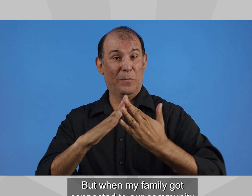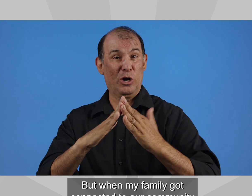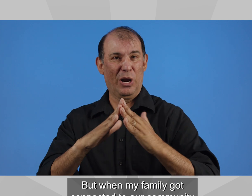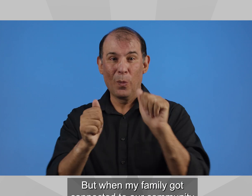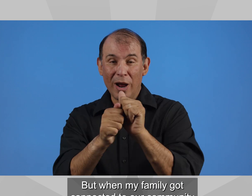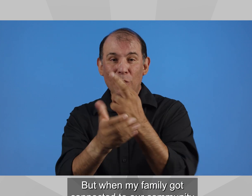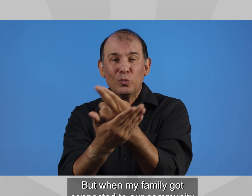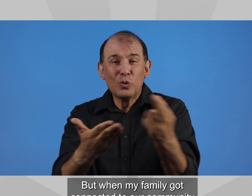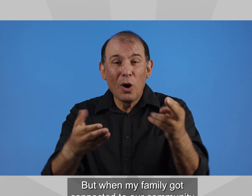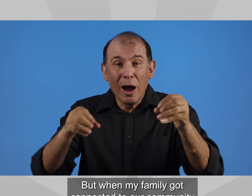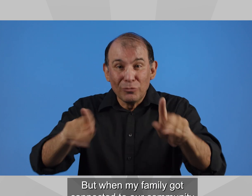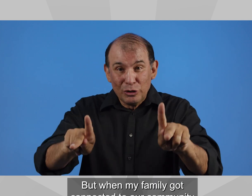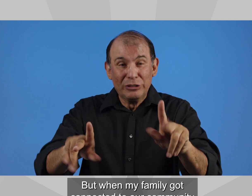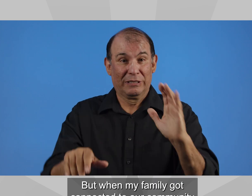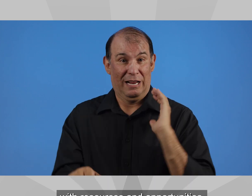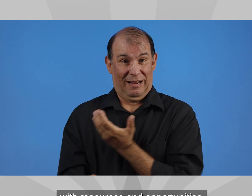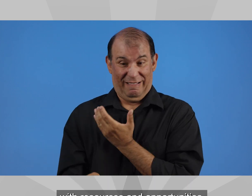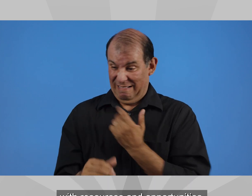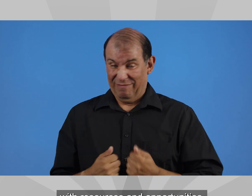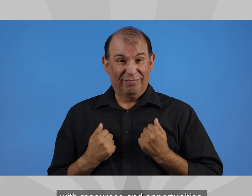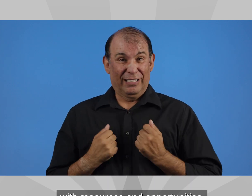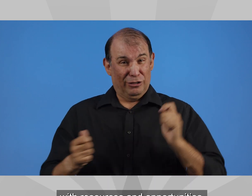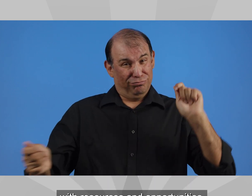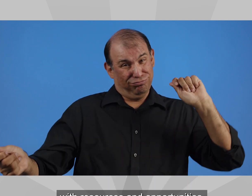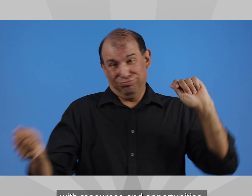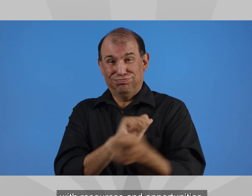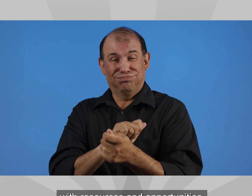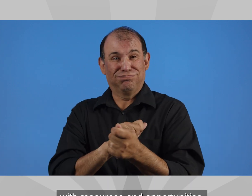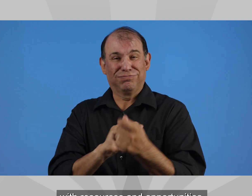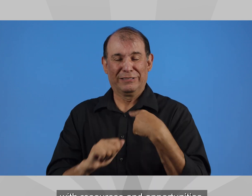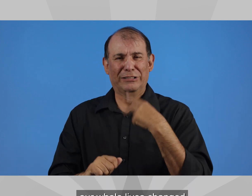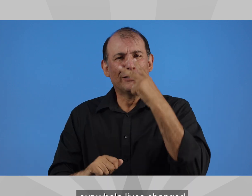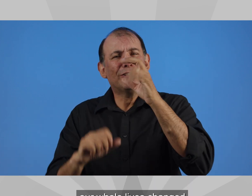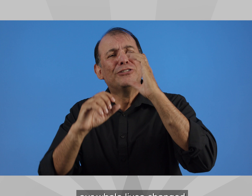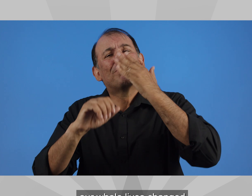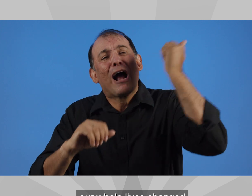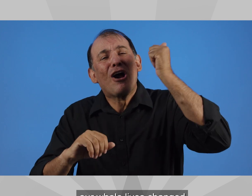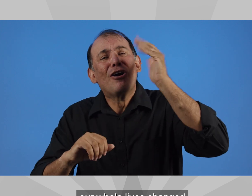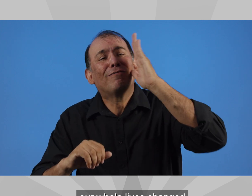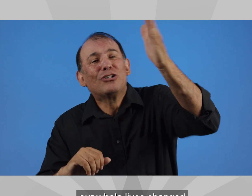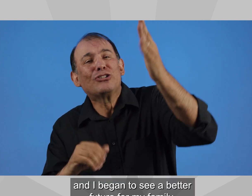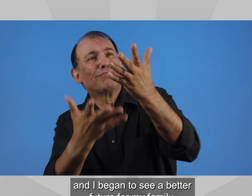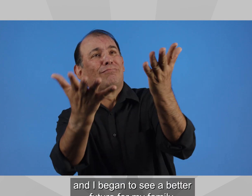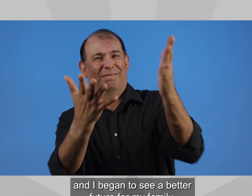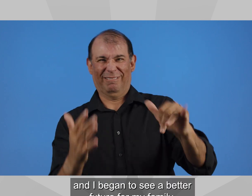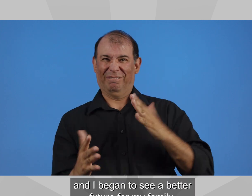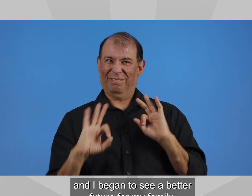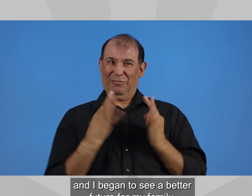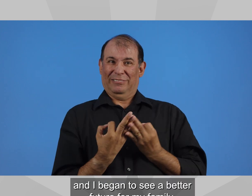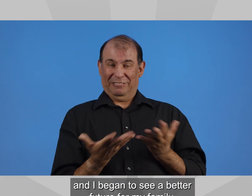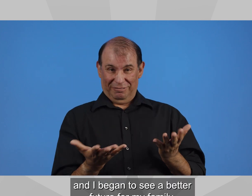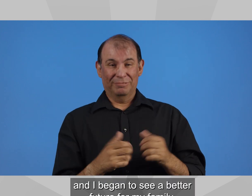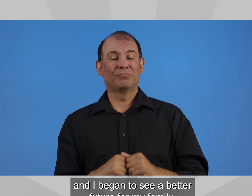But when my family got connected to our community with resources and opportunities, our whole lives changed, and I